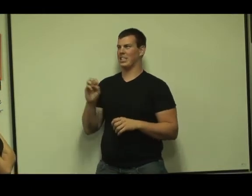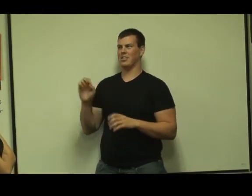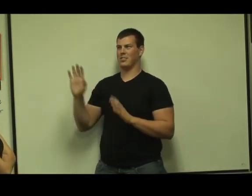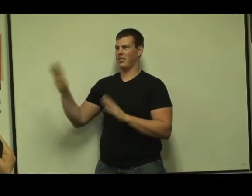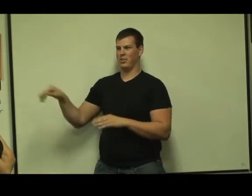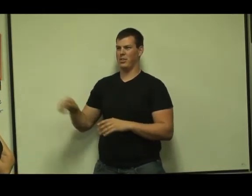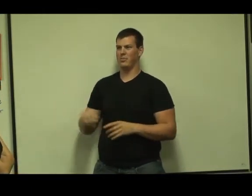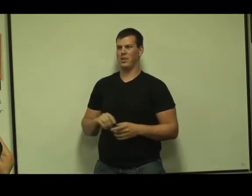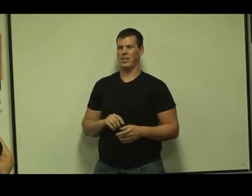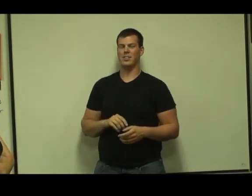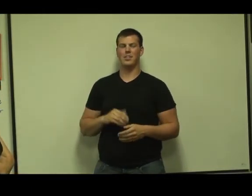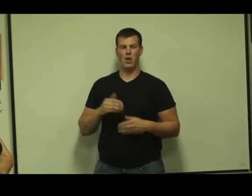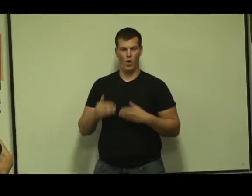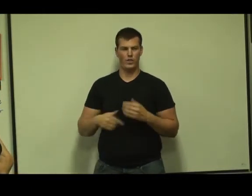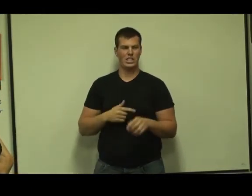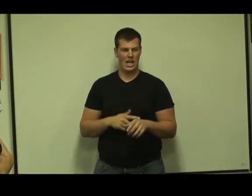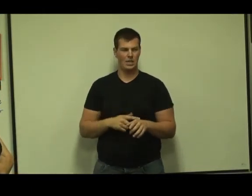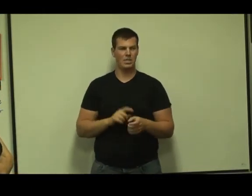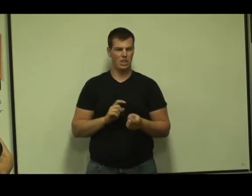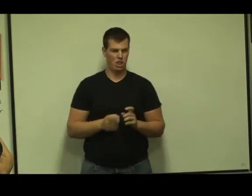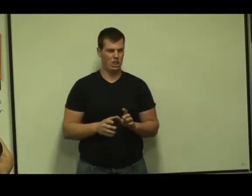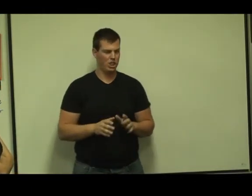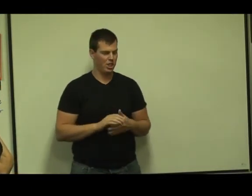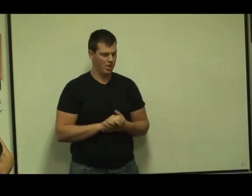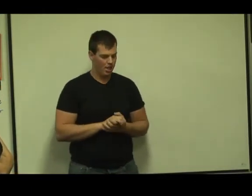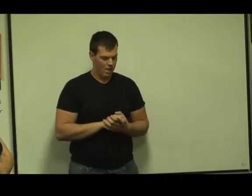does now, but over time you change.